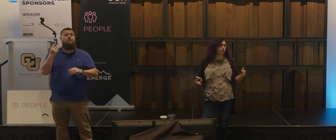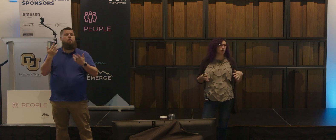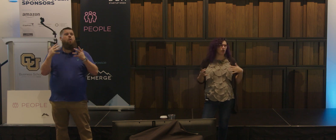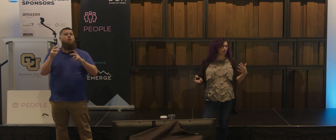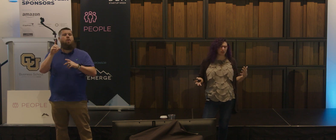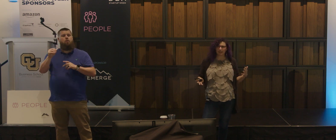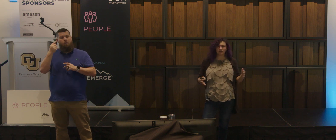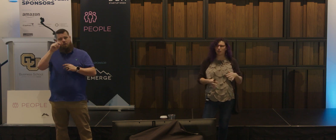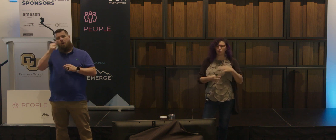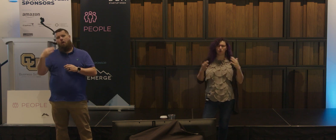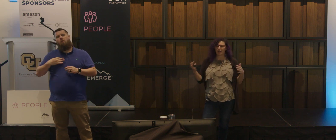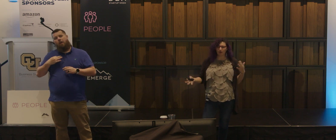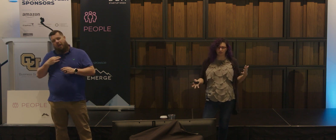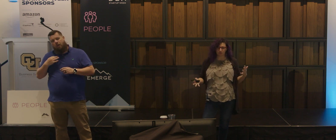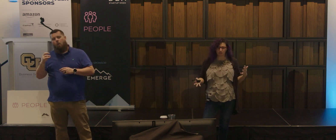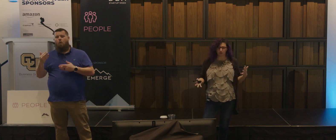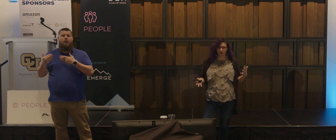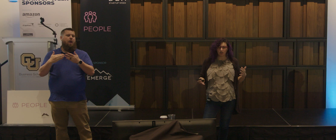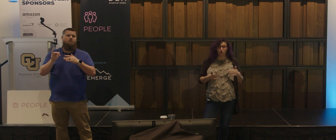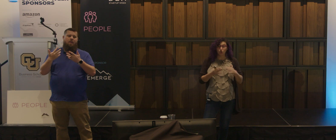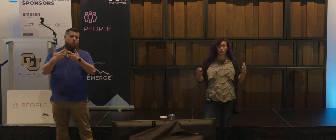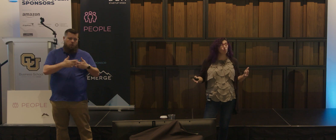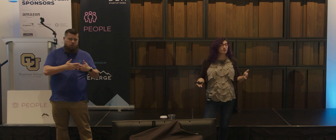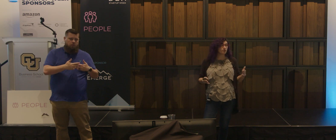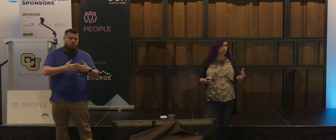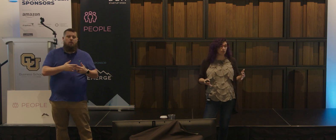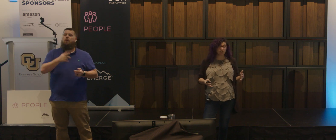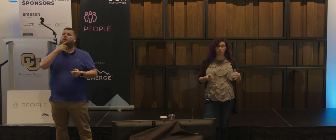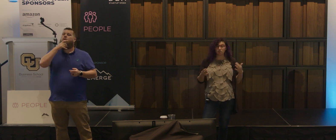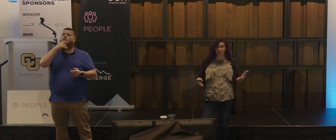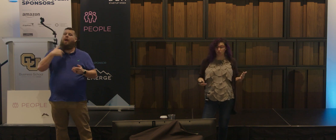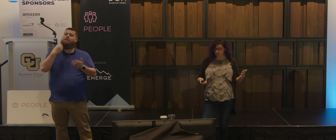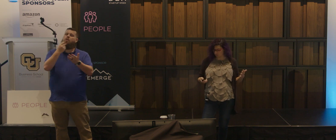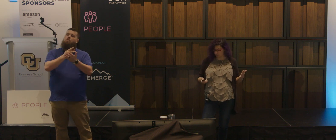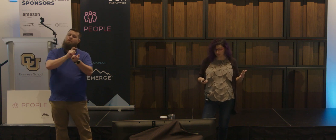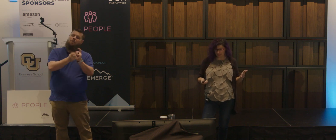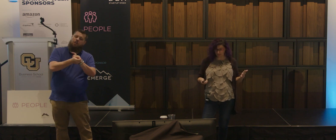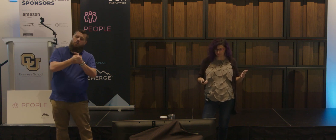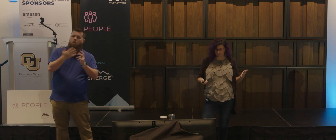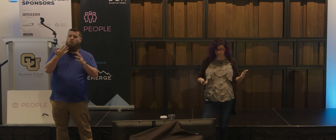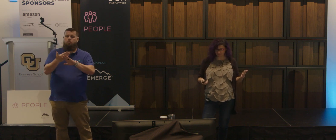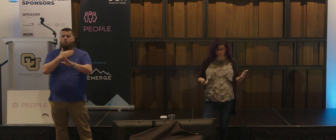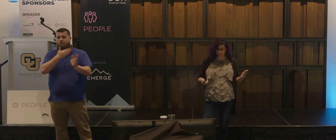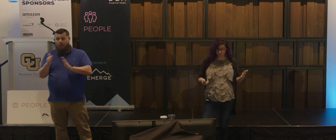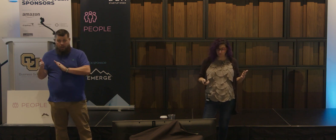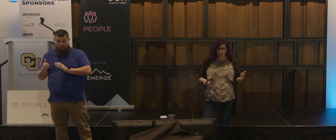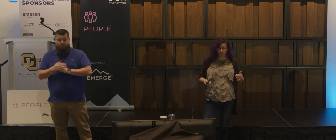do for another candidate or however those things work. Who has the approval to make changes and what's pre-planned?